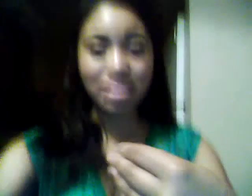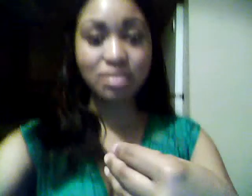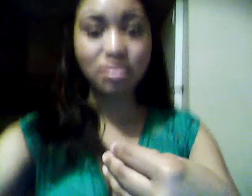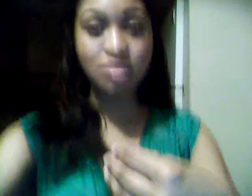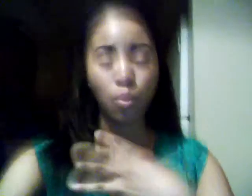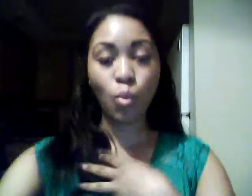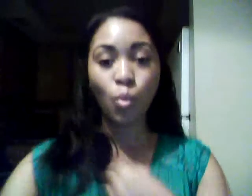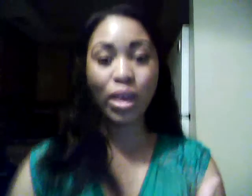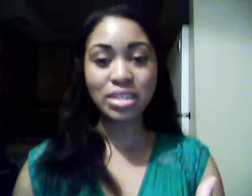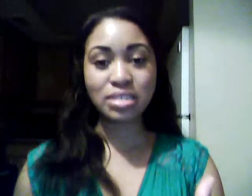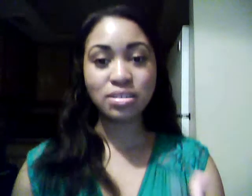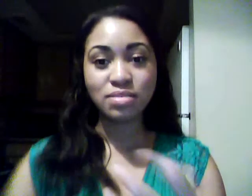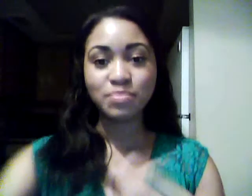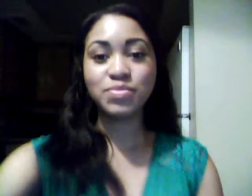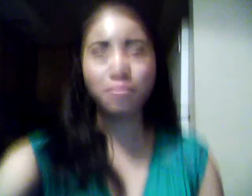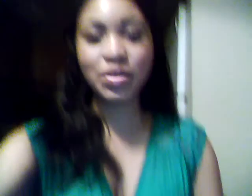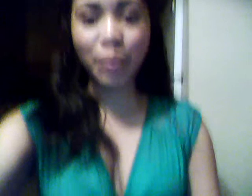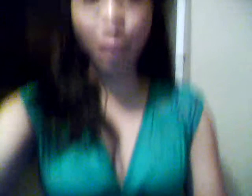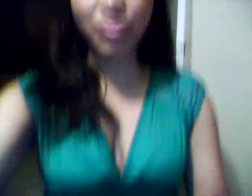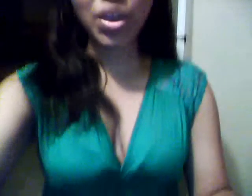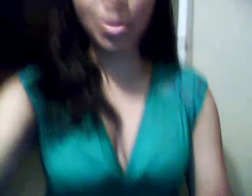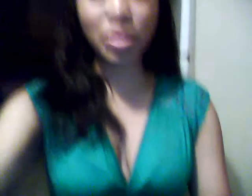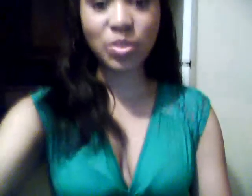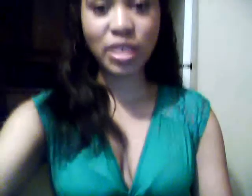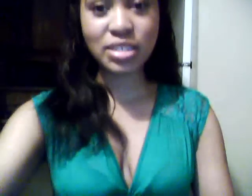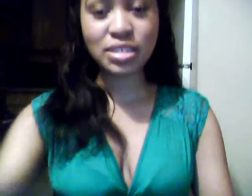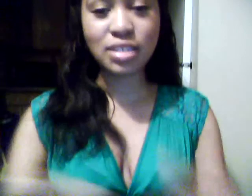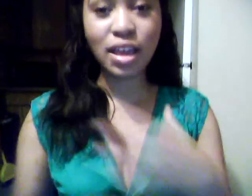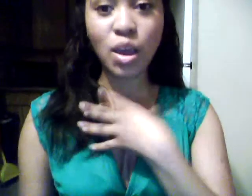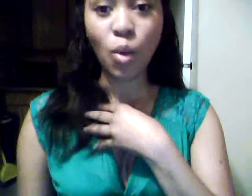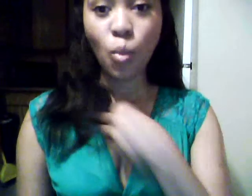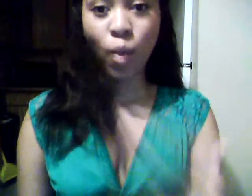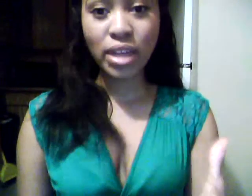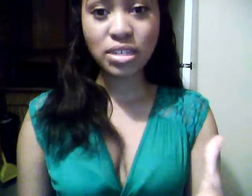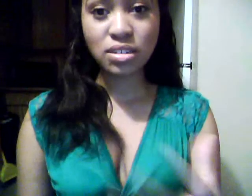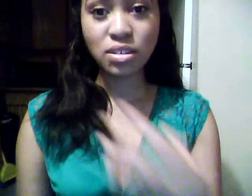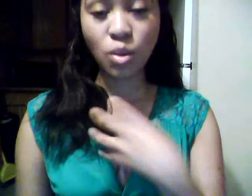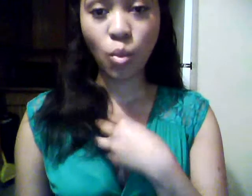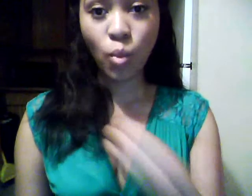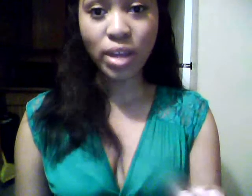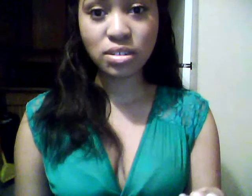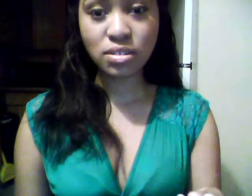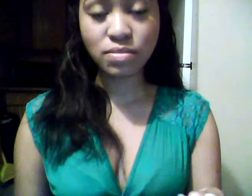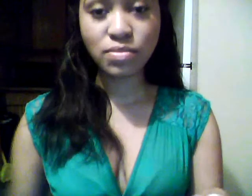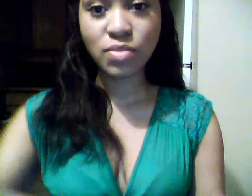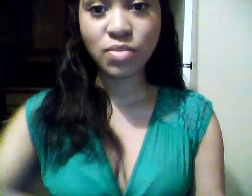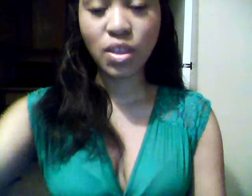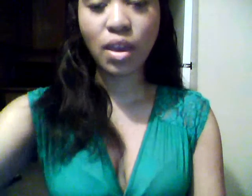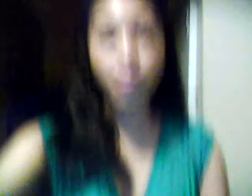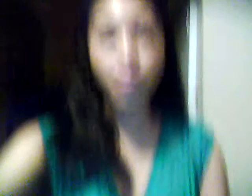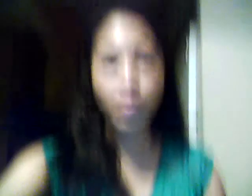White. White. Sorry, move the camera so you guys can see that. White. White. Okay.